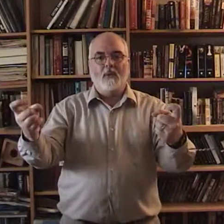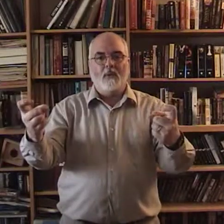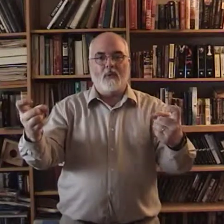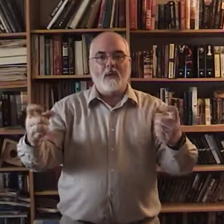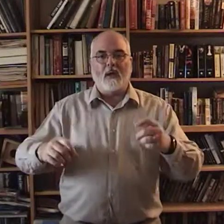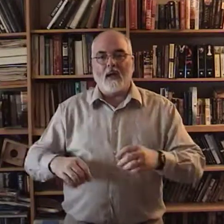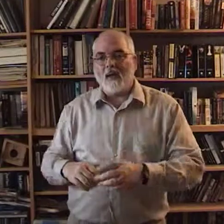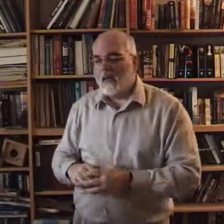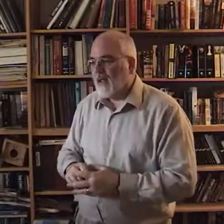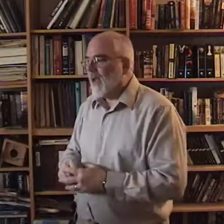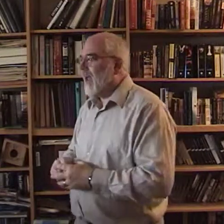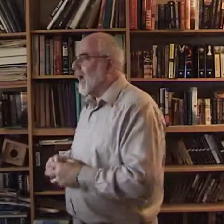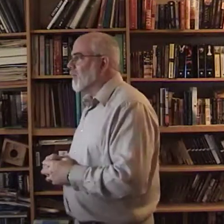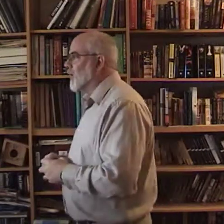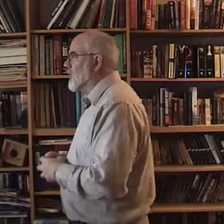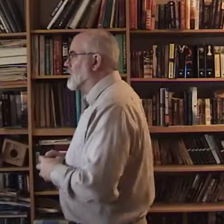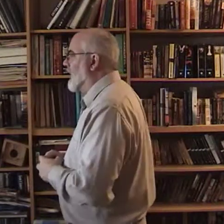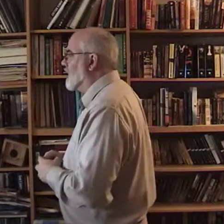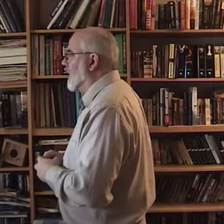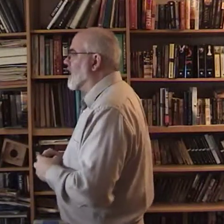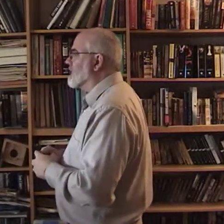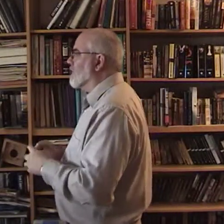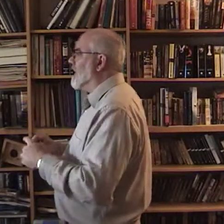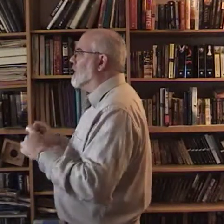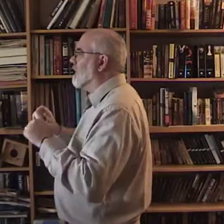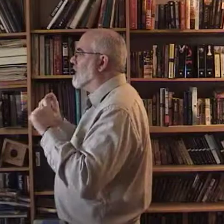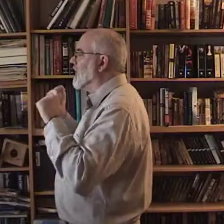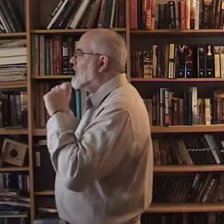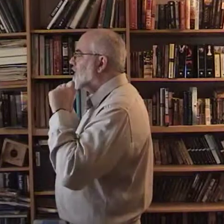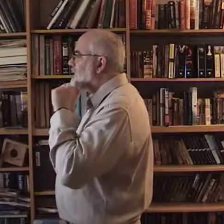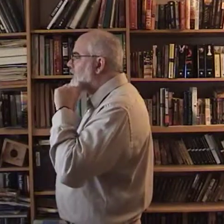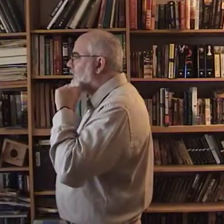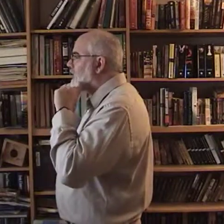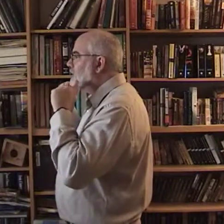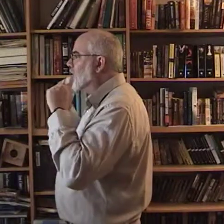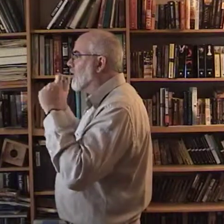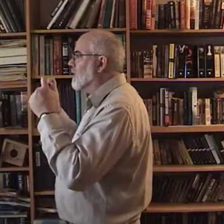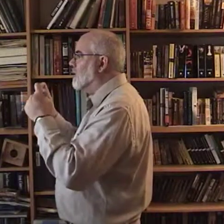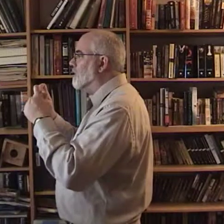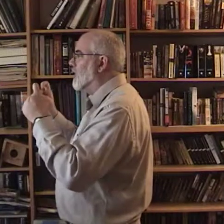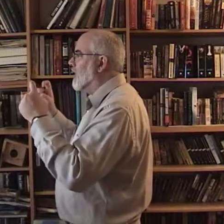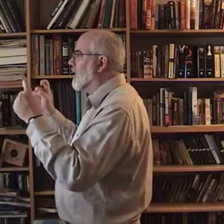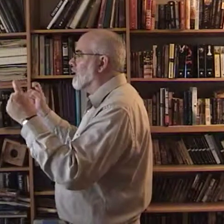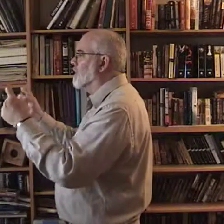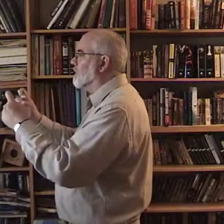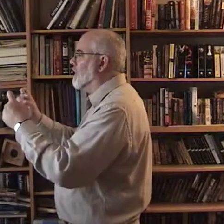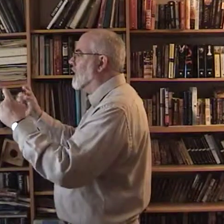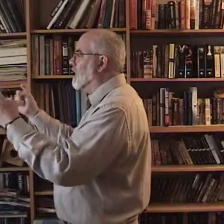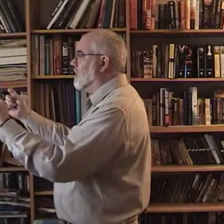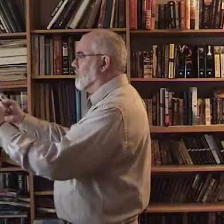loop-de-loop-de-loop. Okay? I'm going to do it sideways, so maybe it'll be easier to see. Sort of a loop and a loop and a loop.